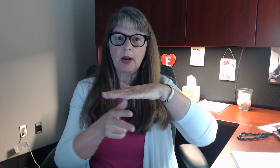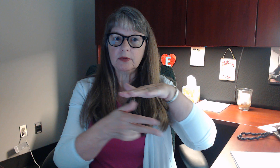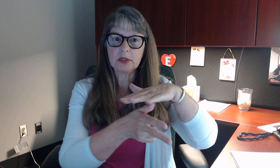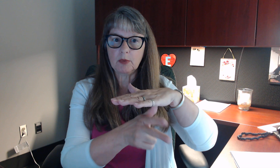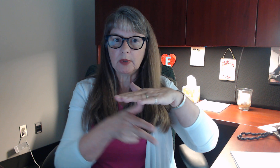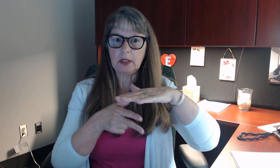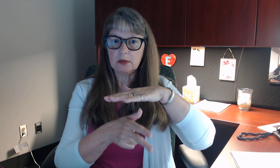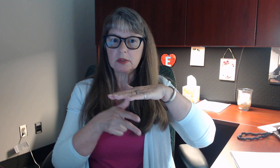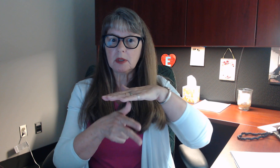The submarine.